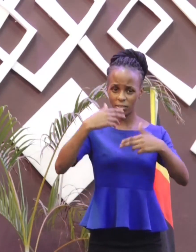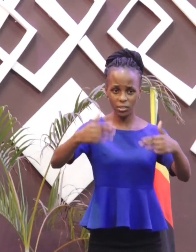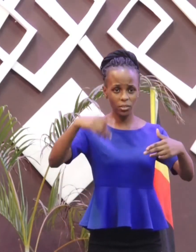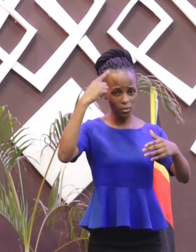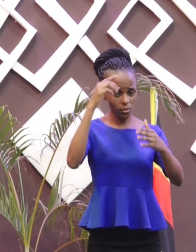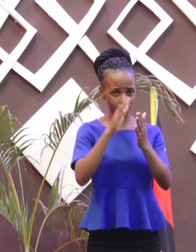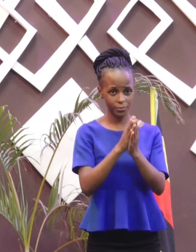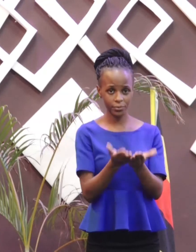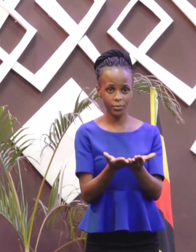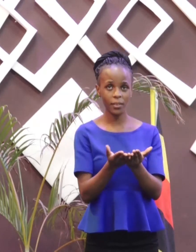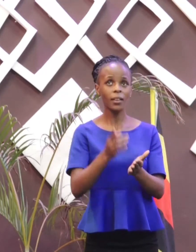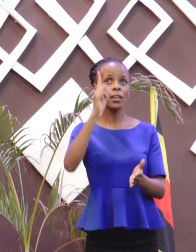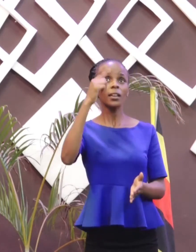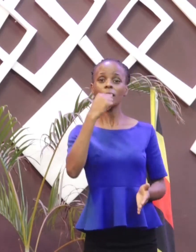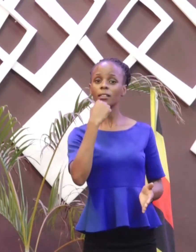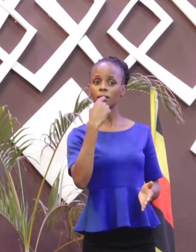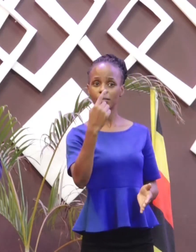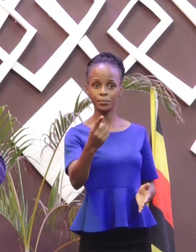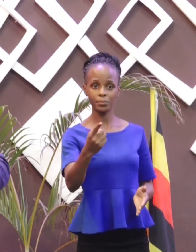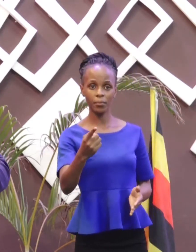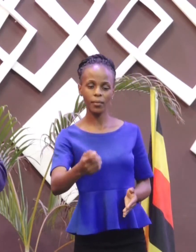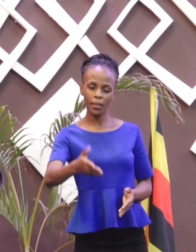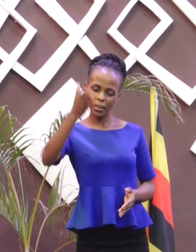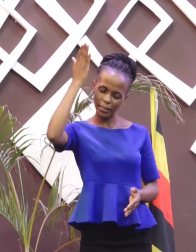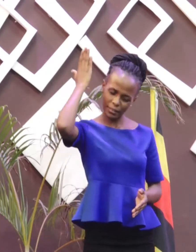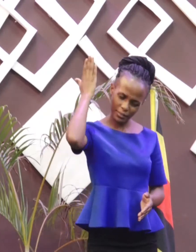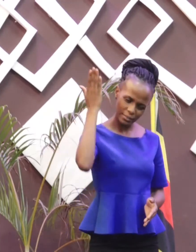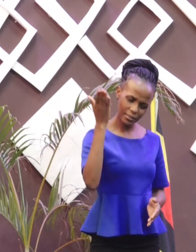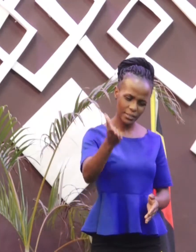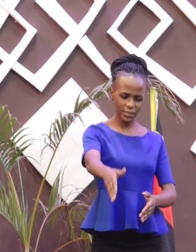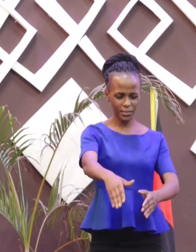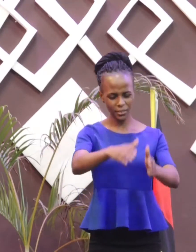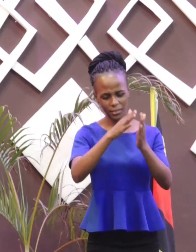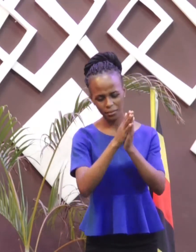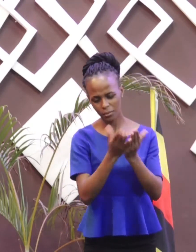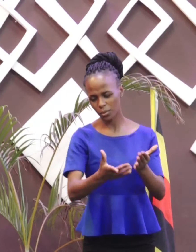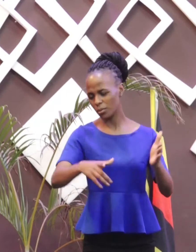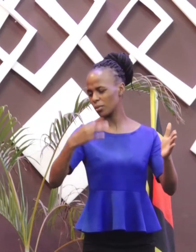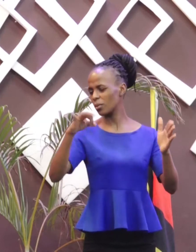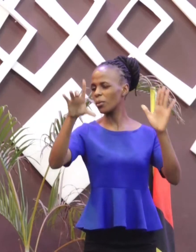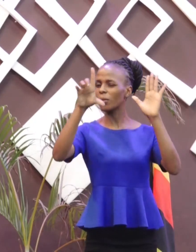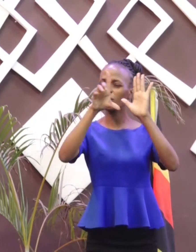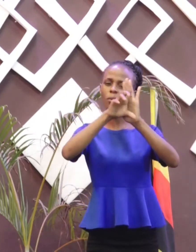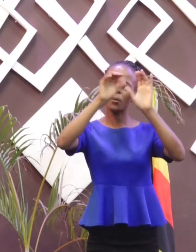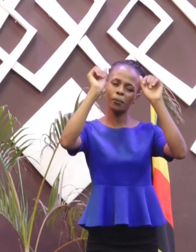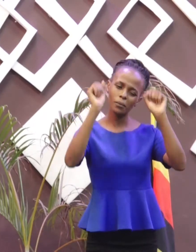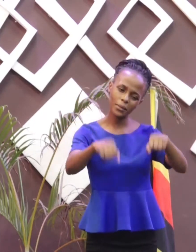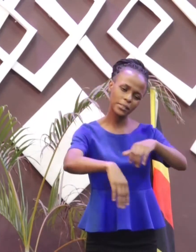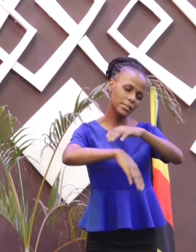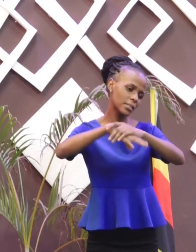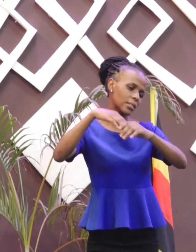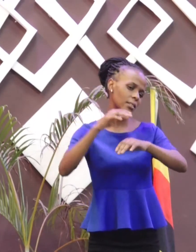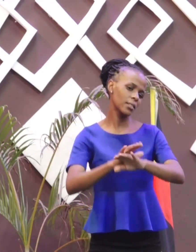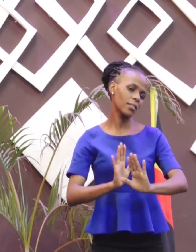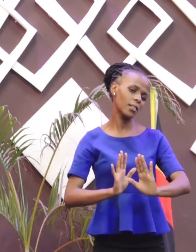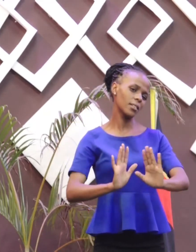gwa kitabo. He said that this book of the law should never depart from your mouth.